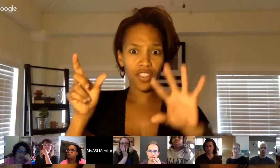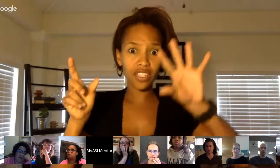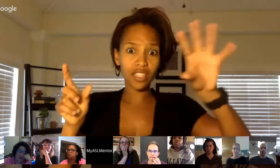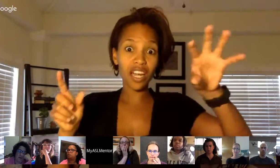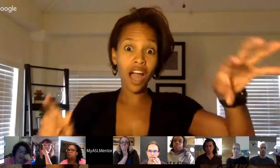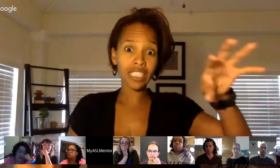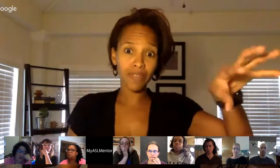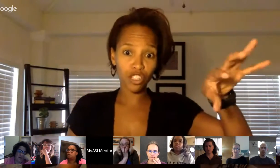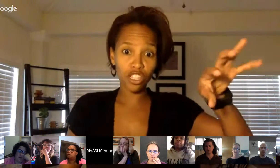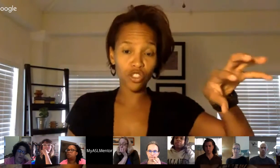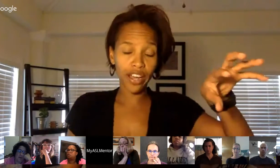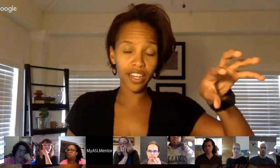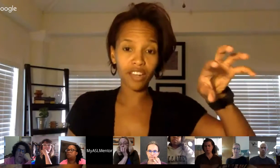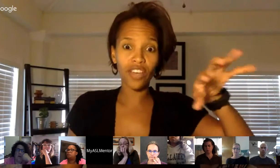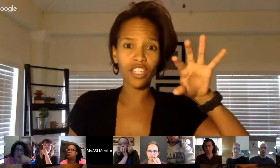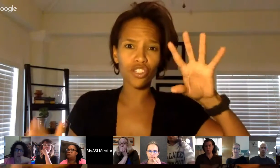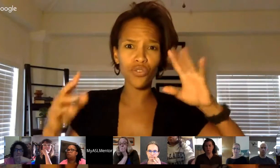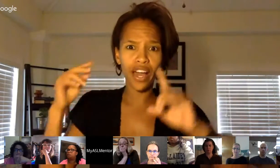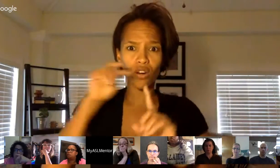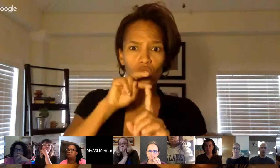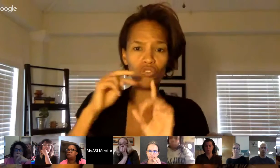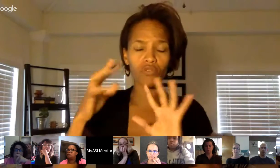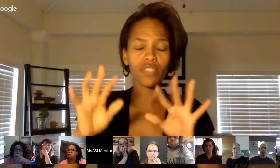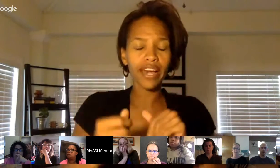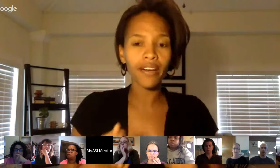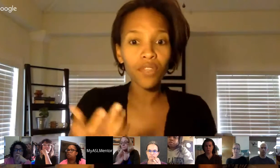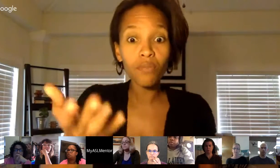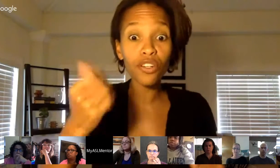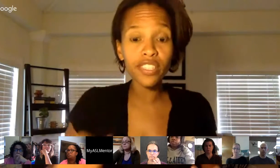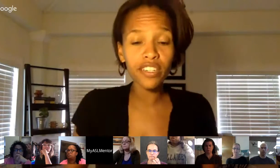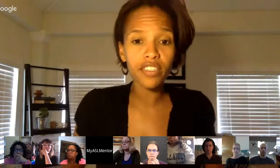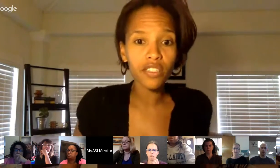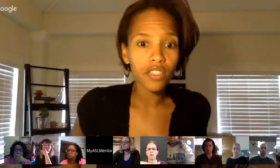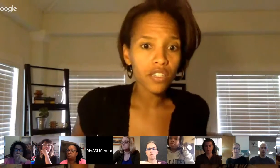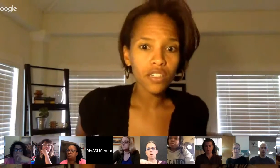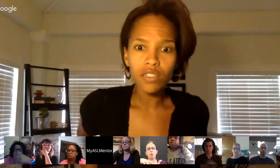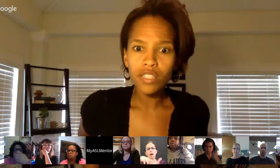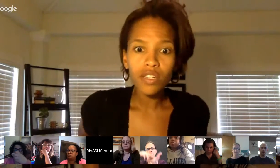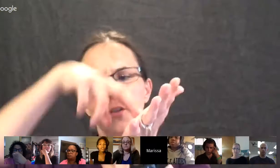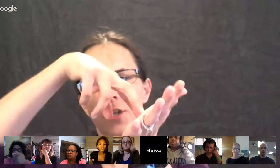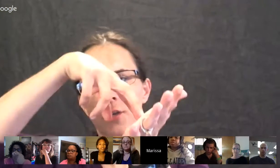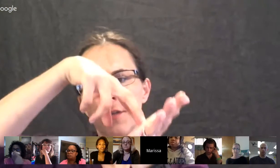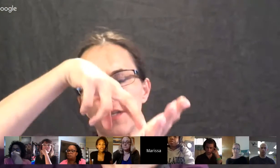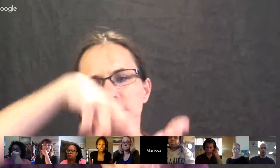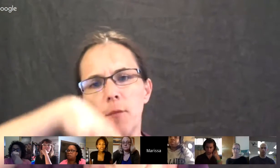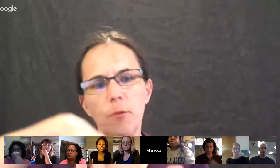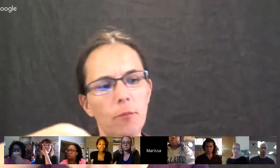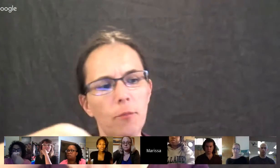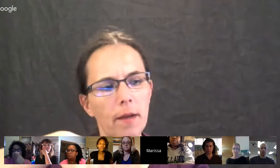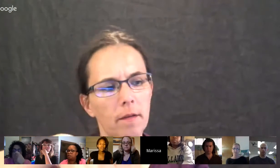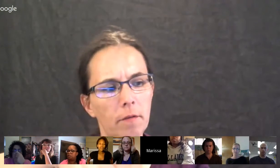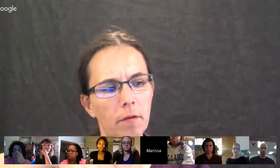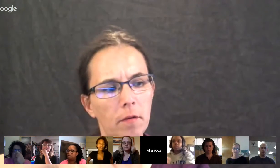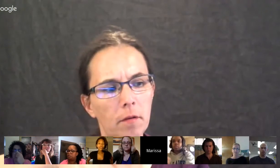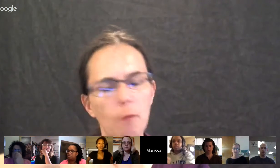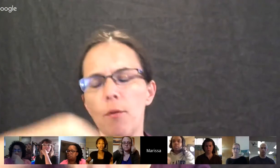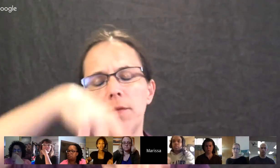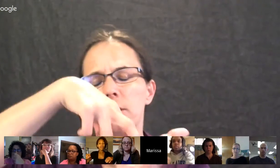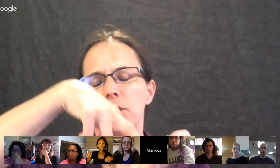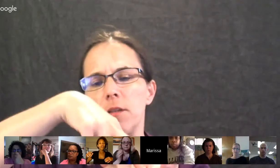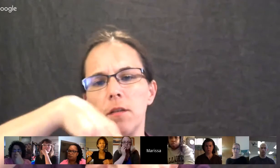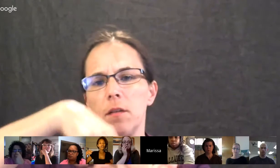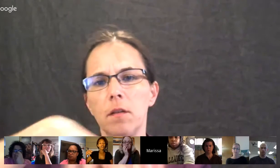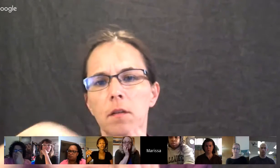about the concept that she's trying to convey to that whole, yeah. Marissa? Why doesn't she use this for perspective